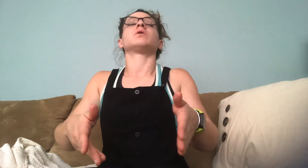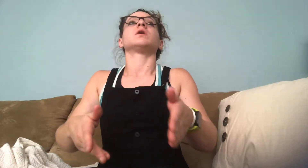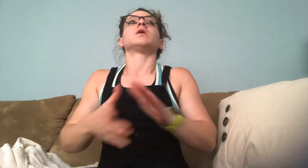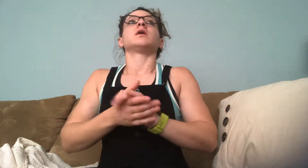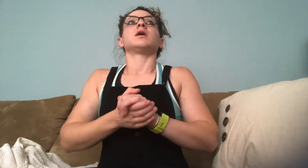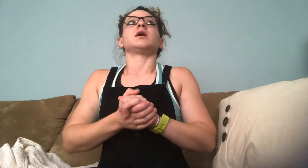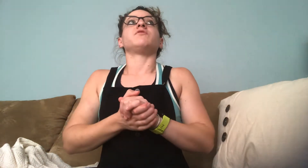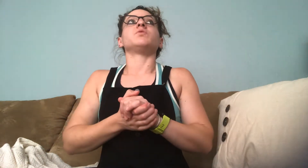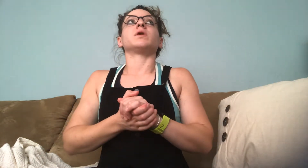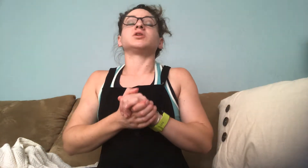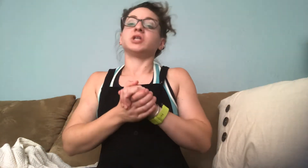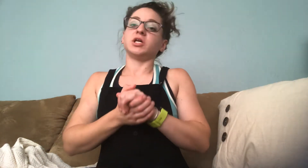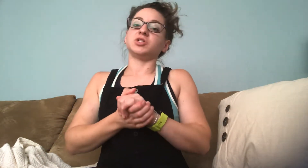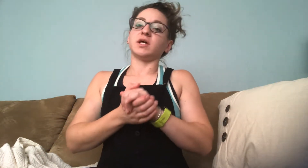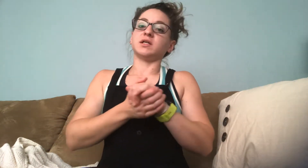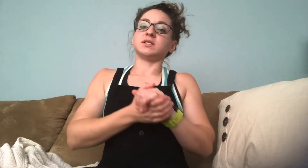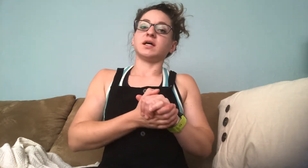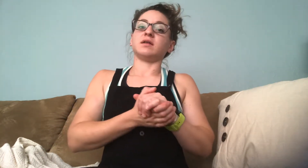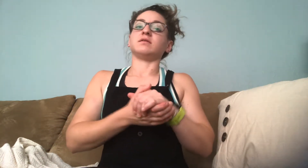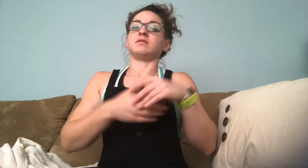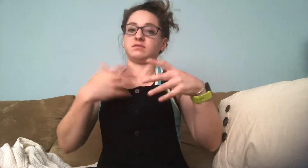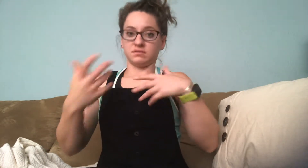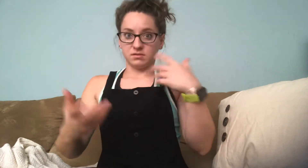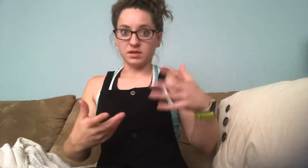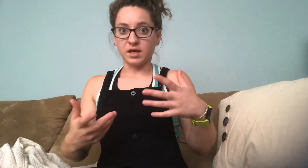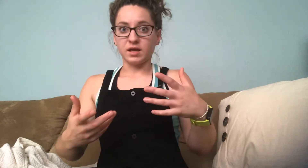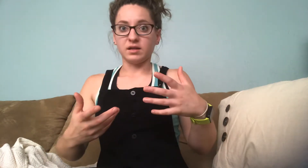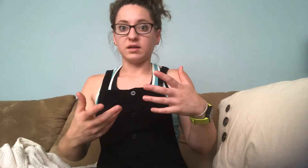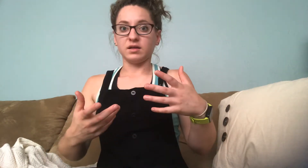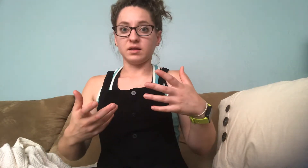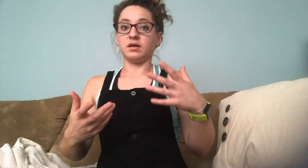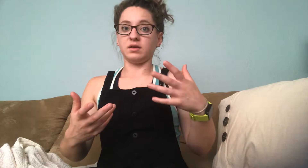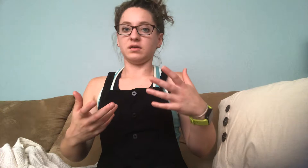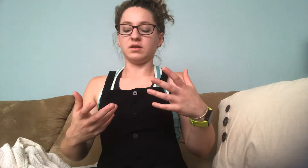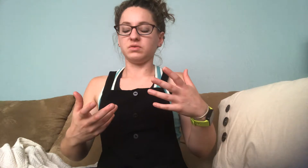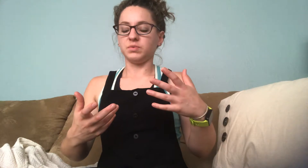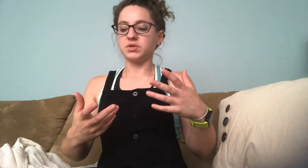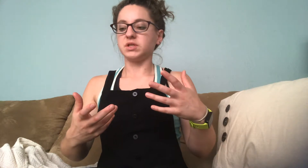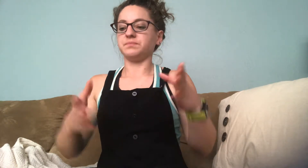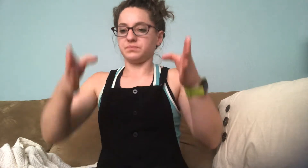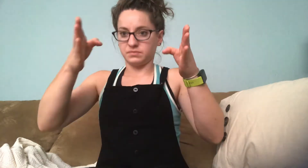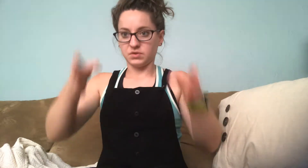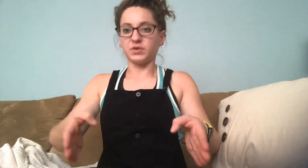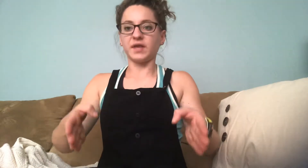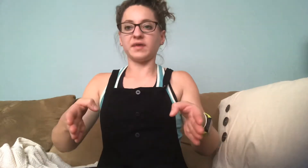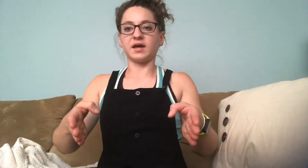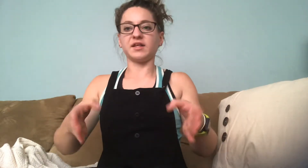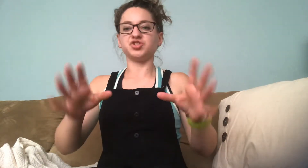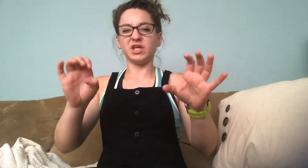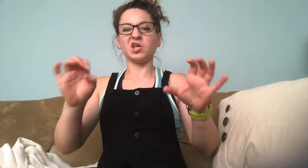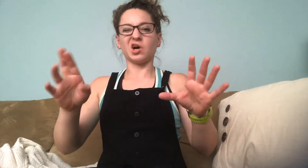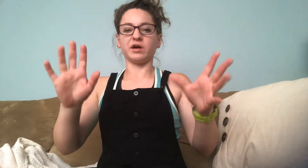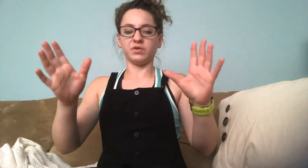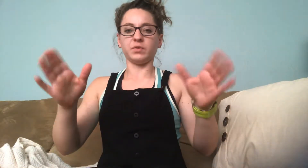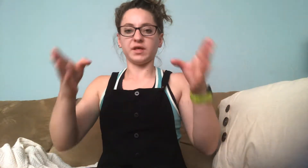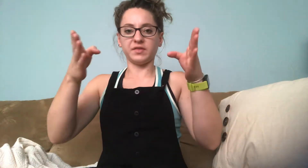So if you want to change that sign again into a person, you add that kind, that's your ER, if you will,